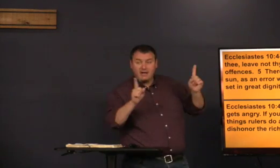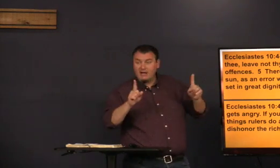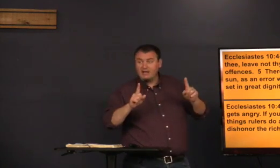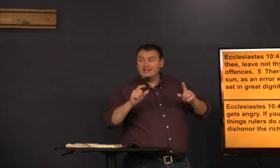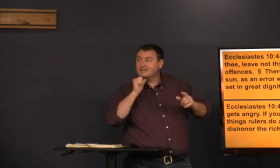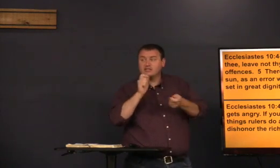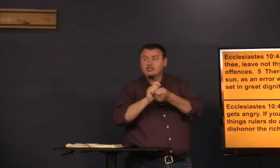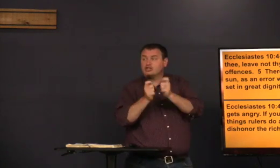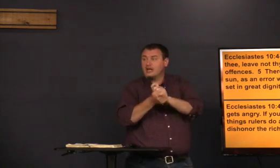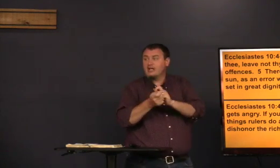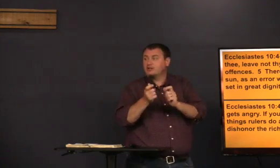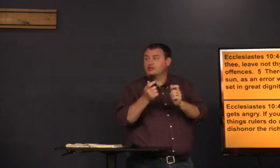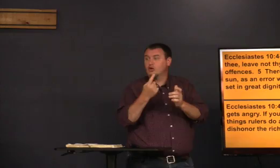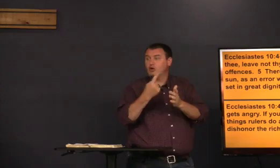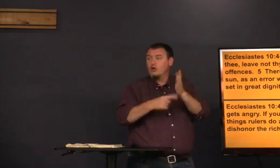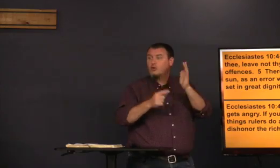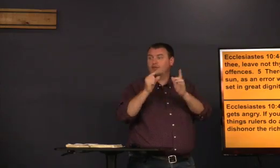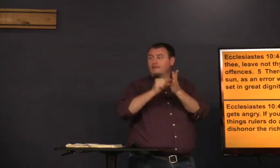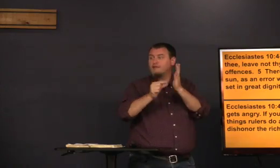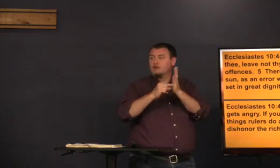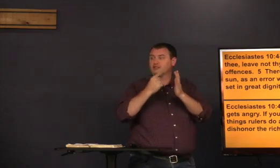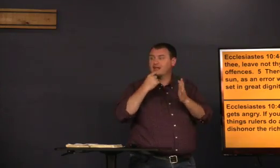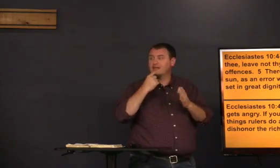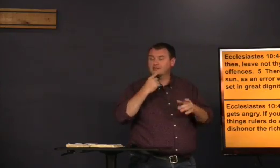But it doesn't change what the verse says.